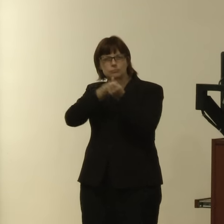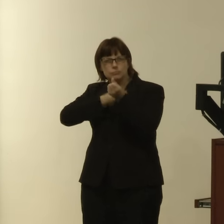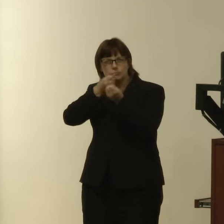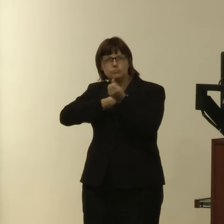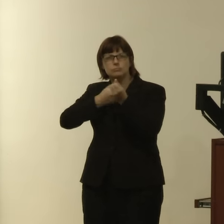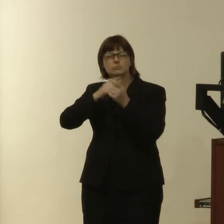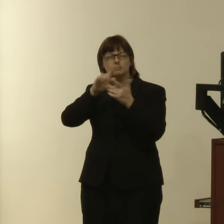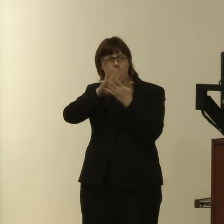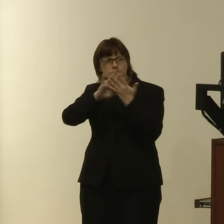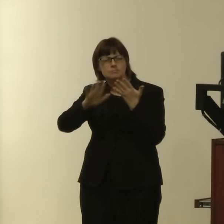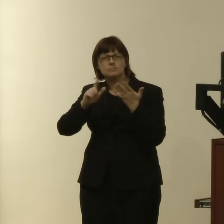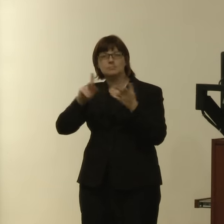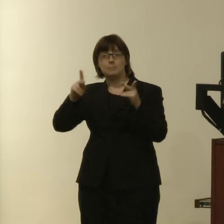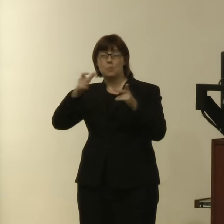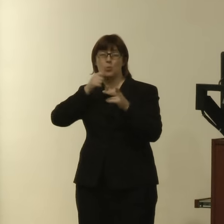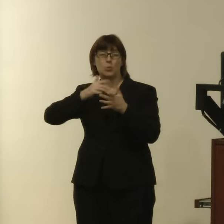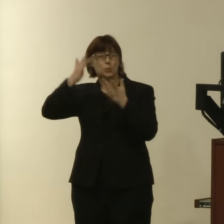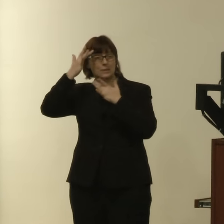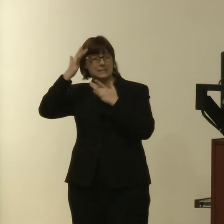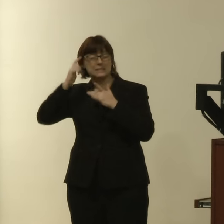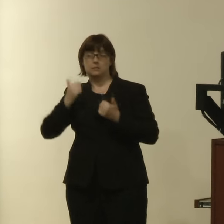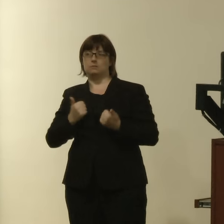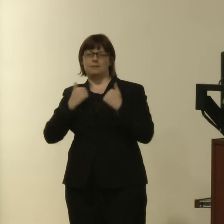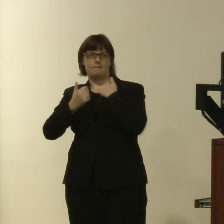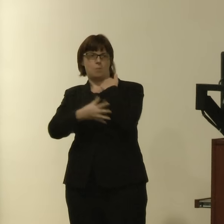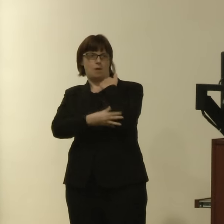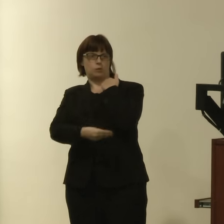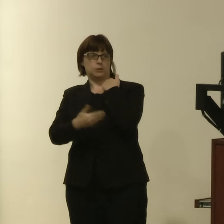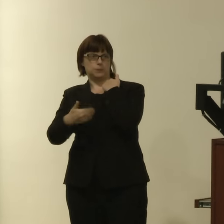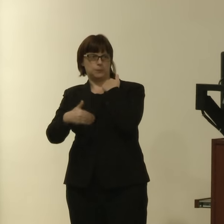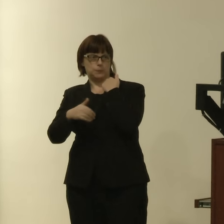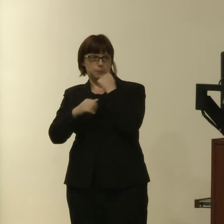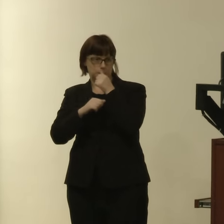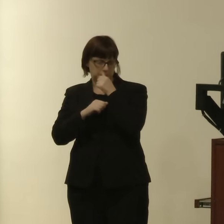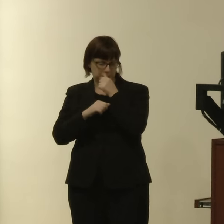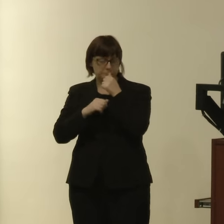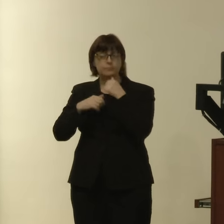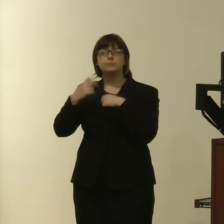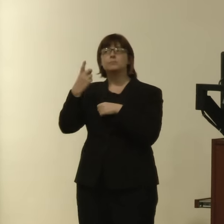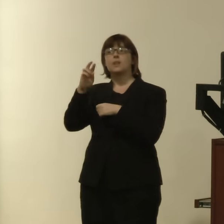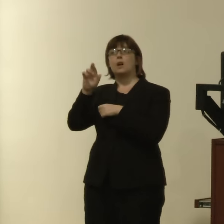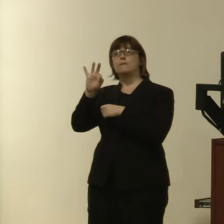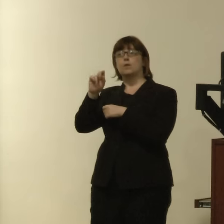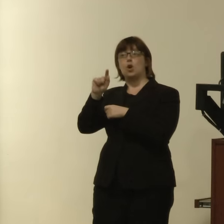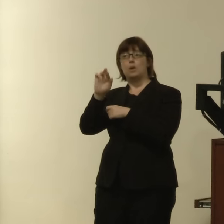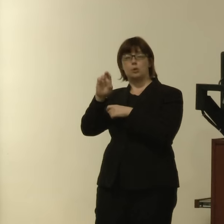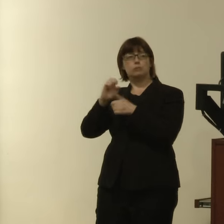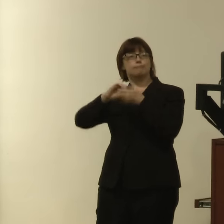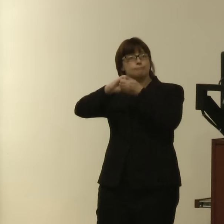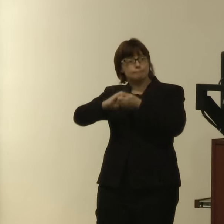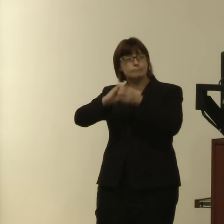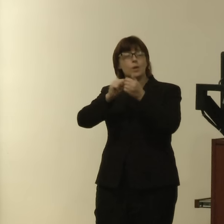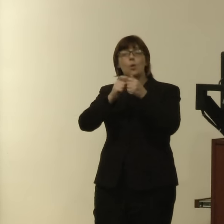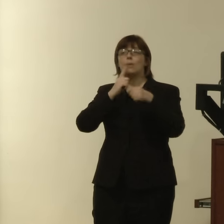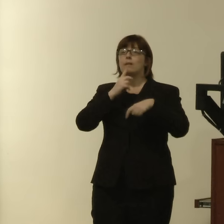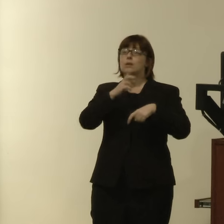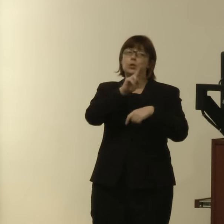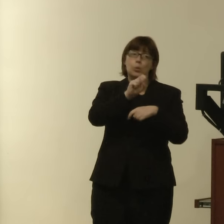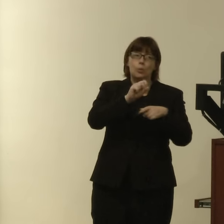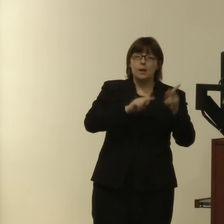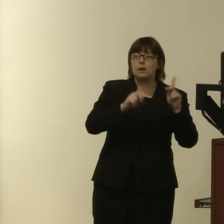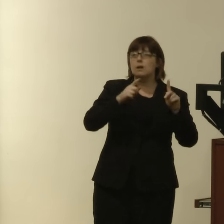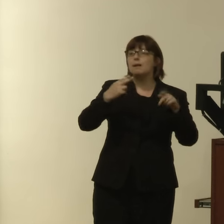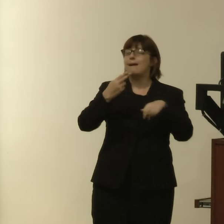activities on behalf of those who are sick and living in poverty. Dr. Farmer and his colleagues in the U.S. and in Haiti, Peru,